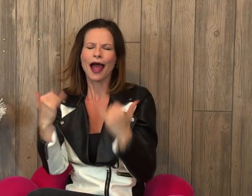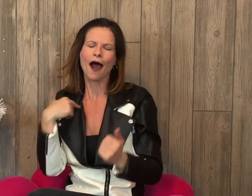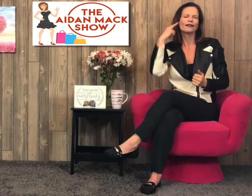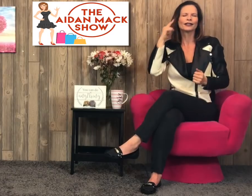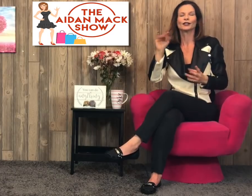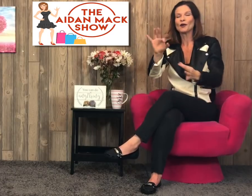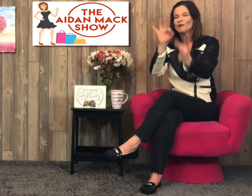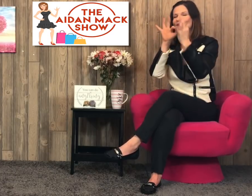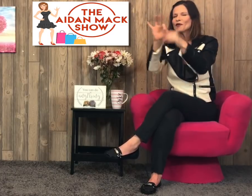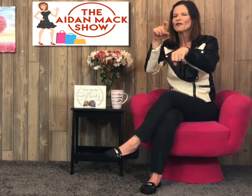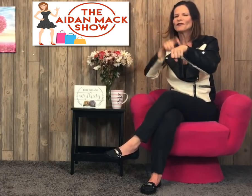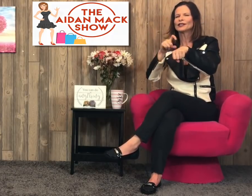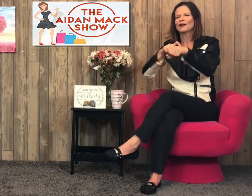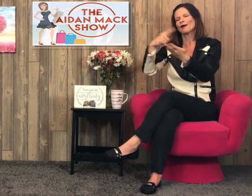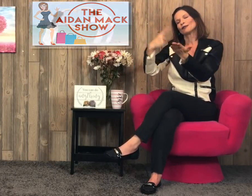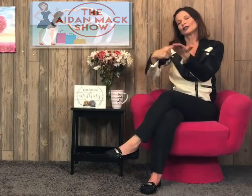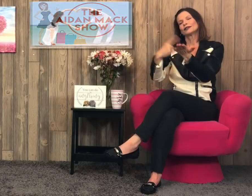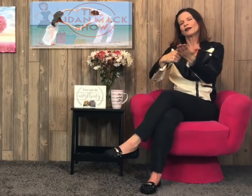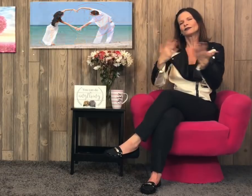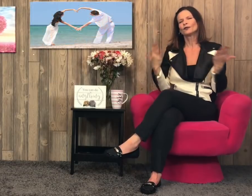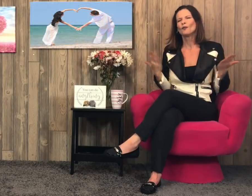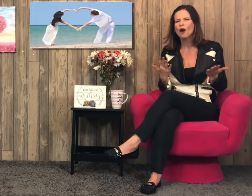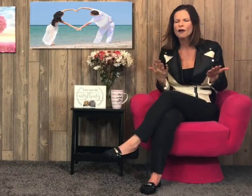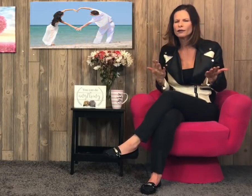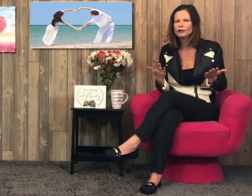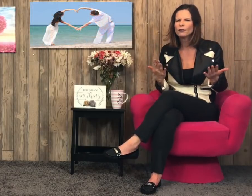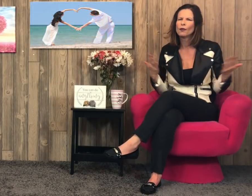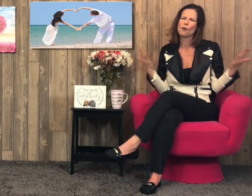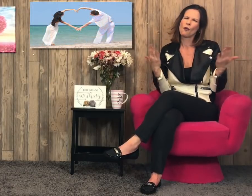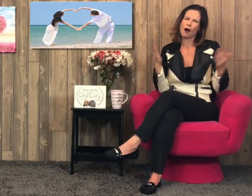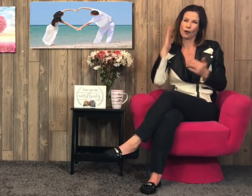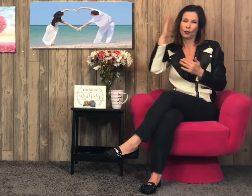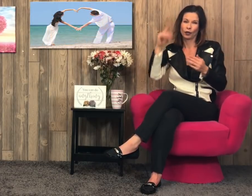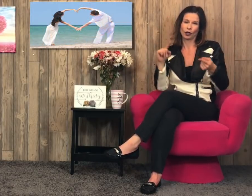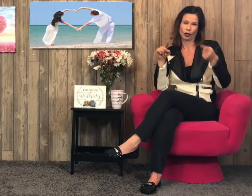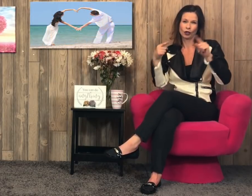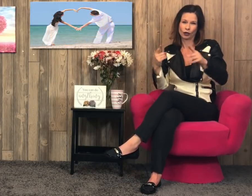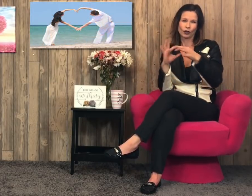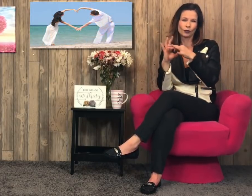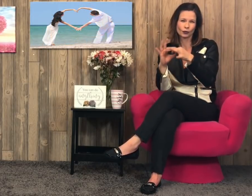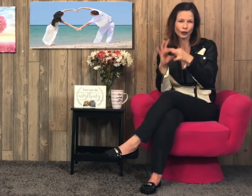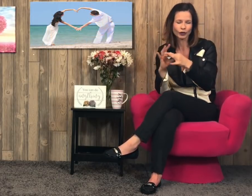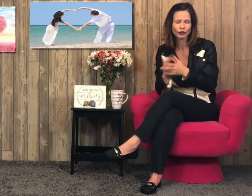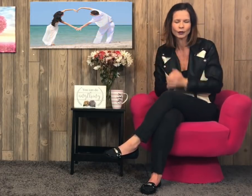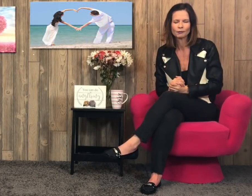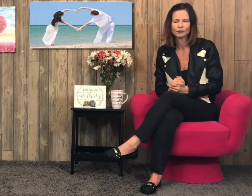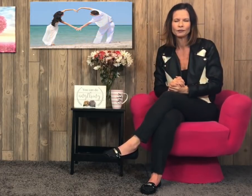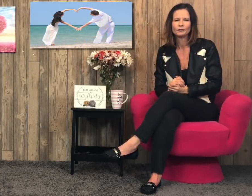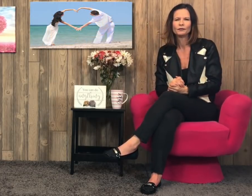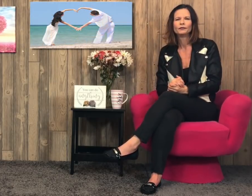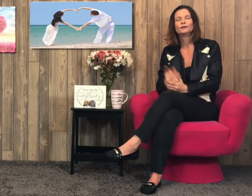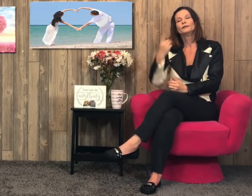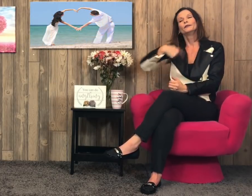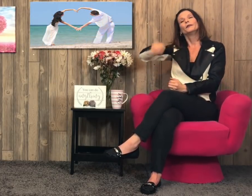another, which makes it the perfect time to talk about things that hurt relationships.